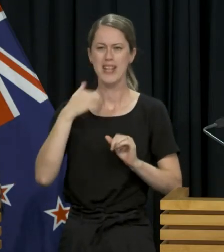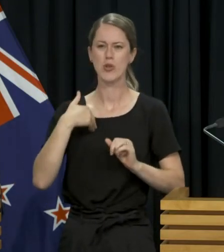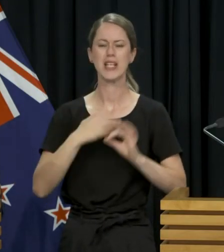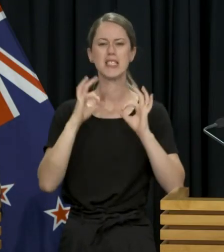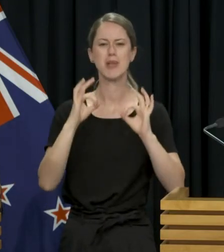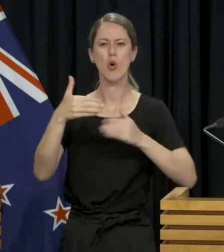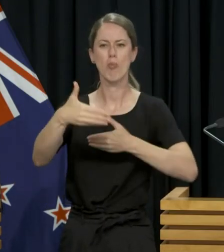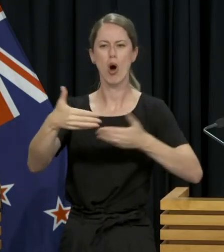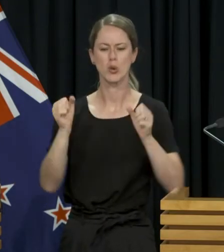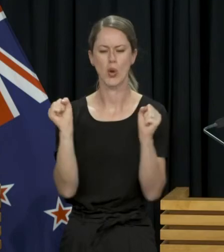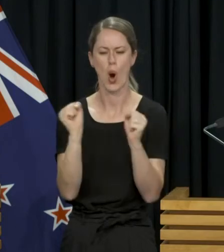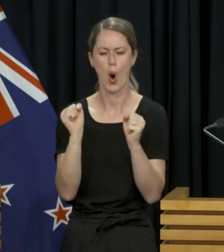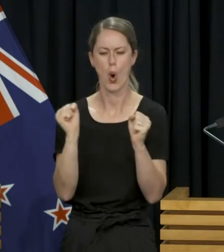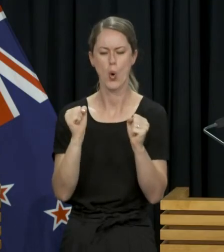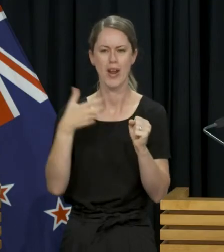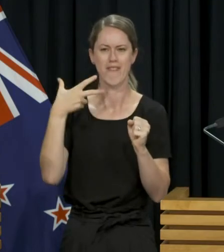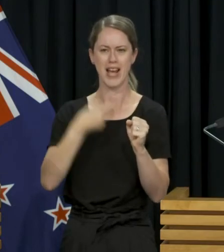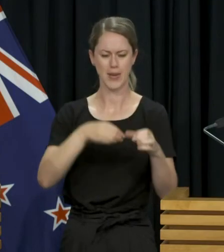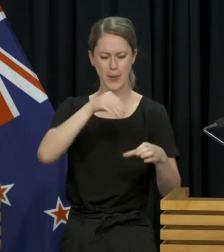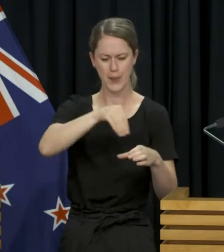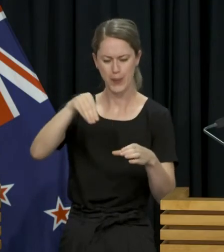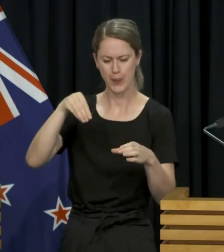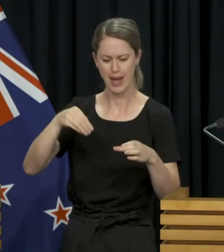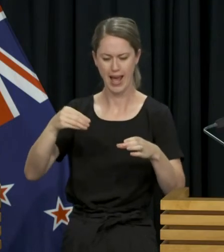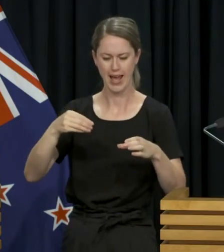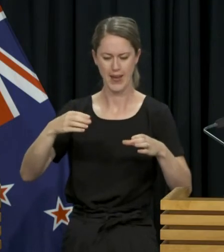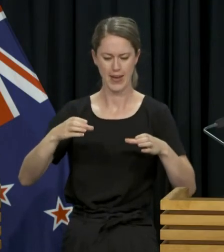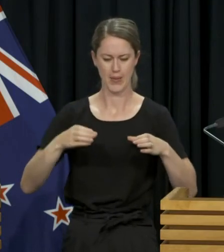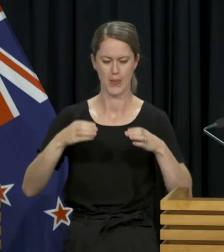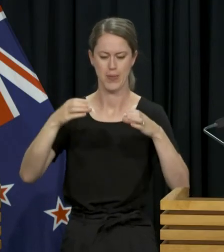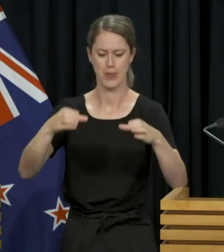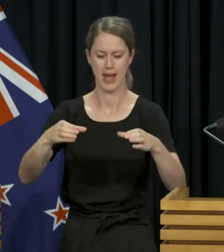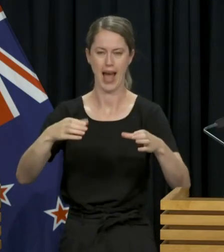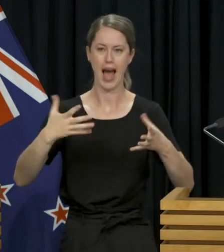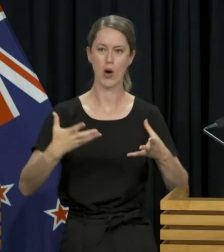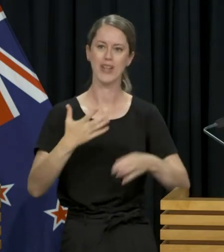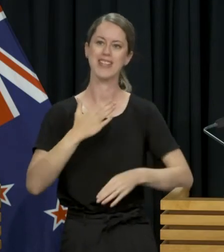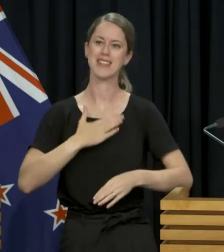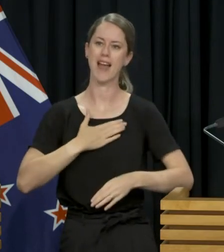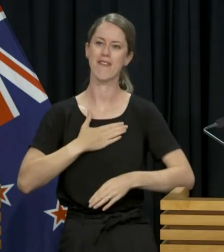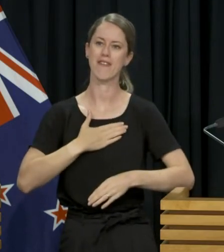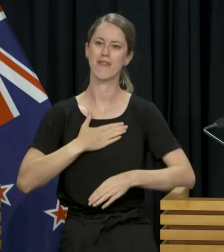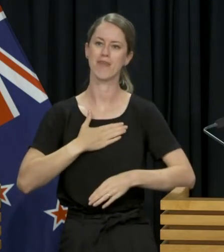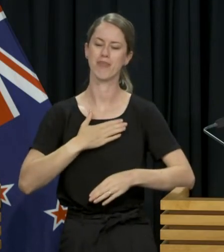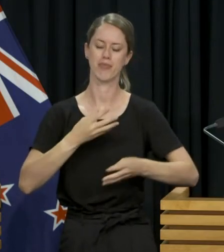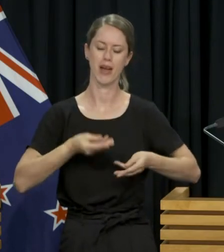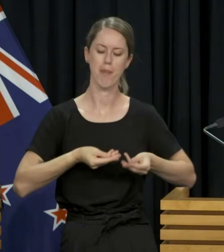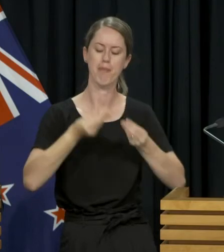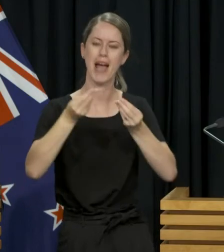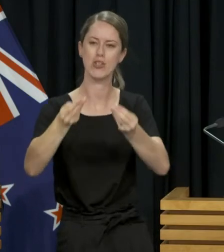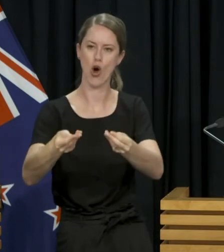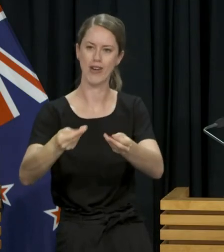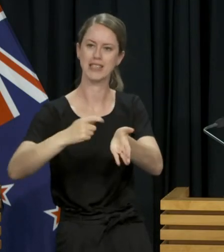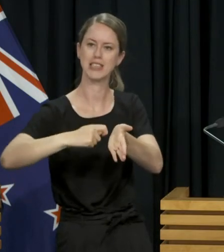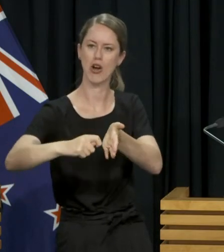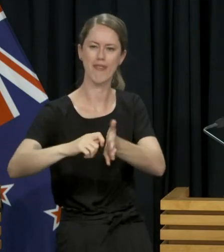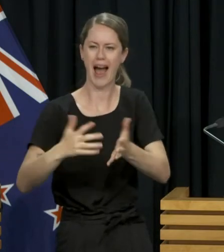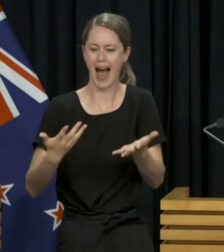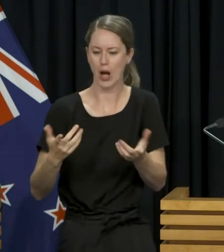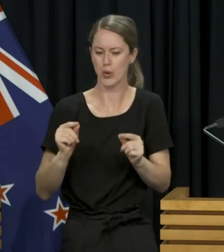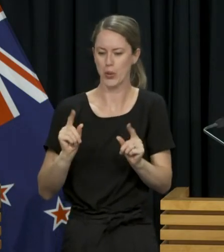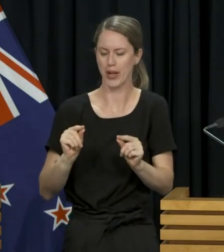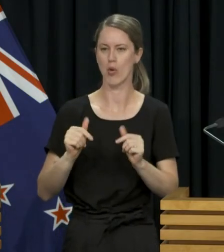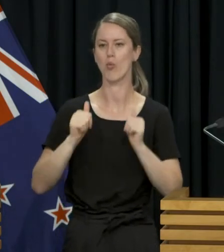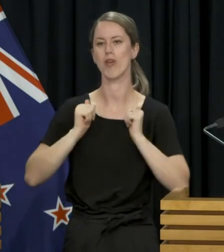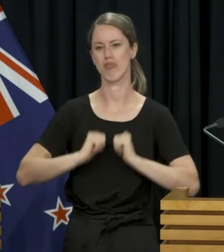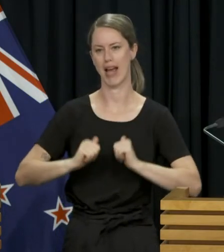protection box that's used to transport the vaccine, and how to validate a safe and secure handover of the vaccine between those who are delivering